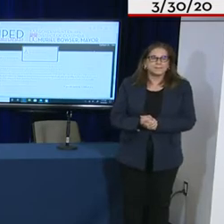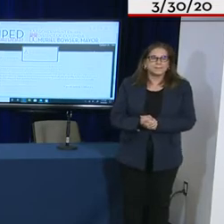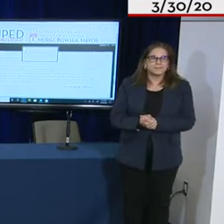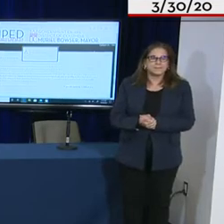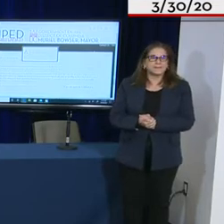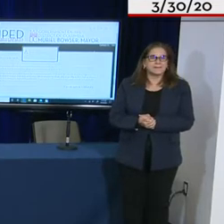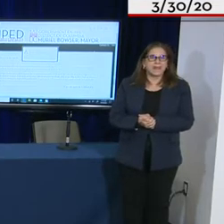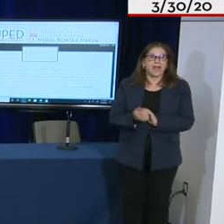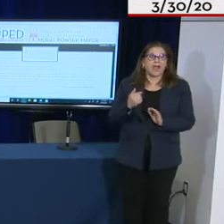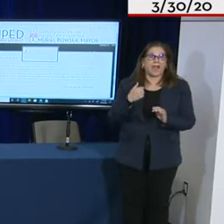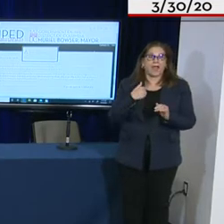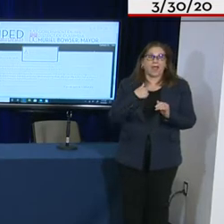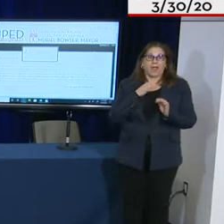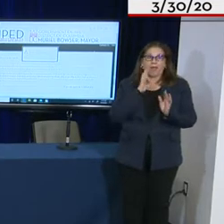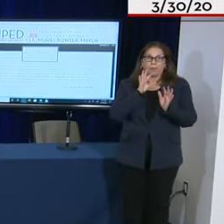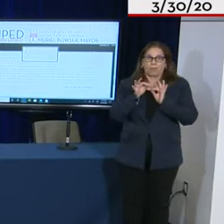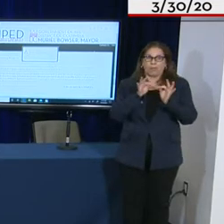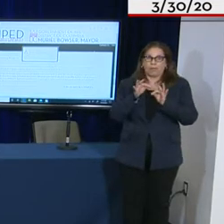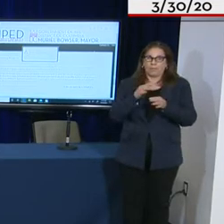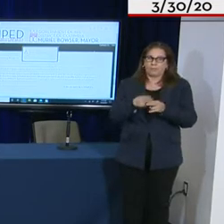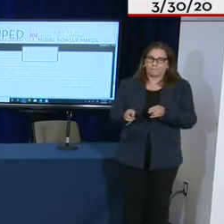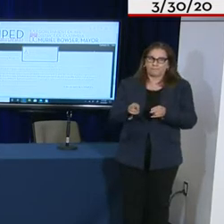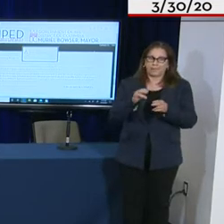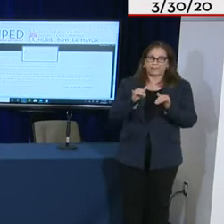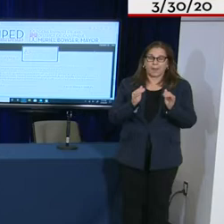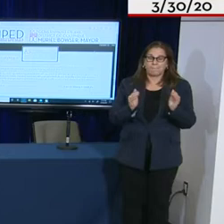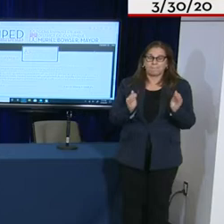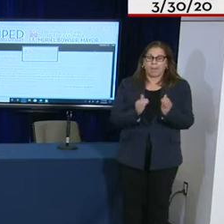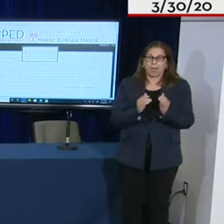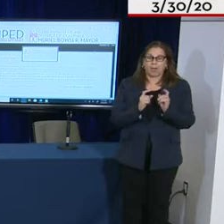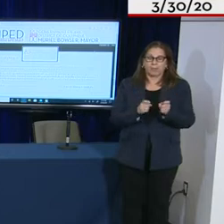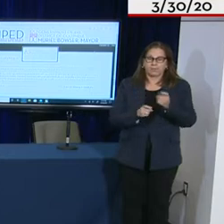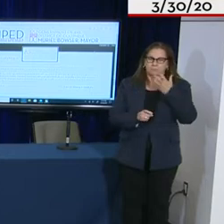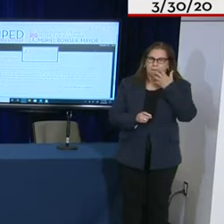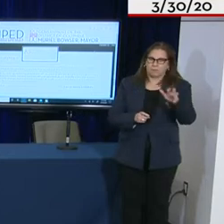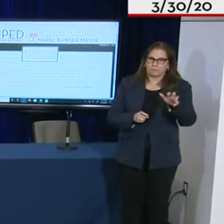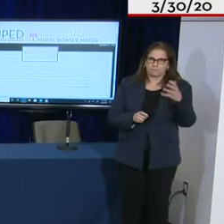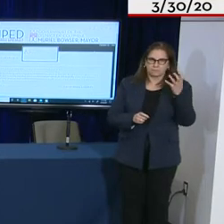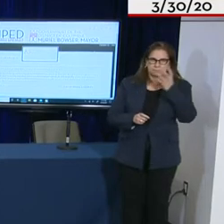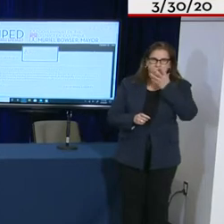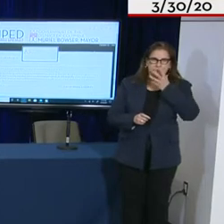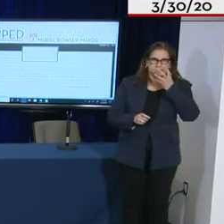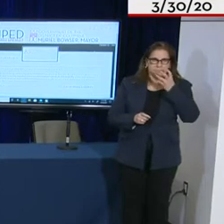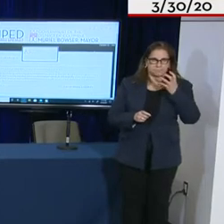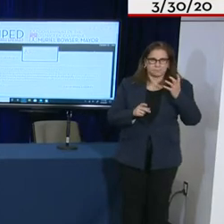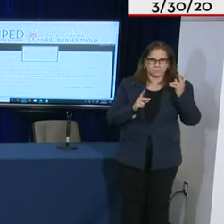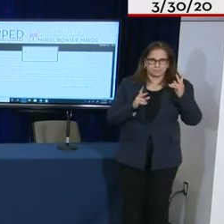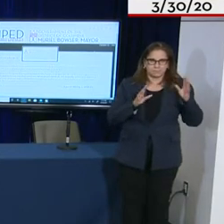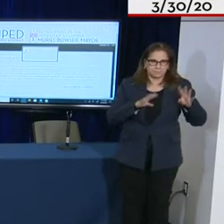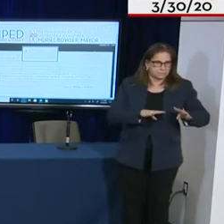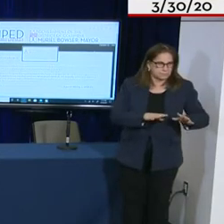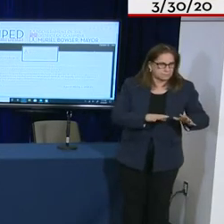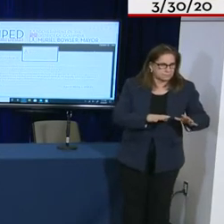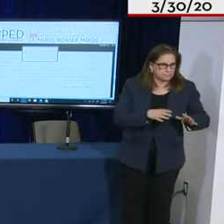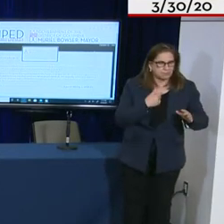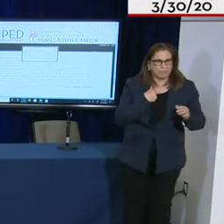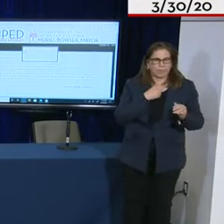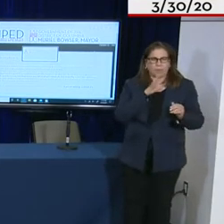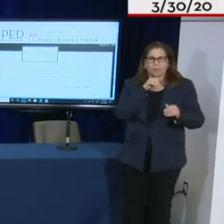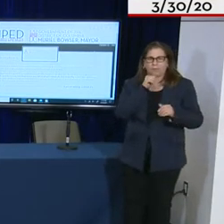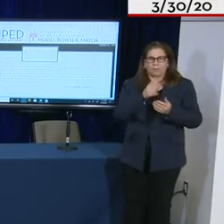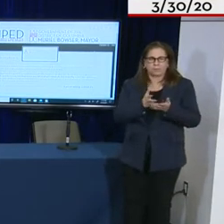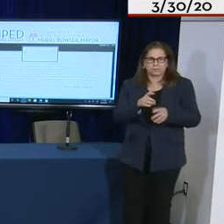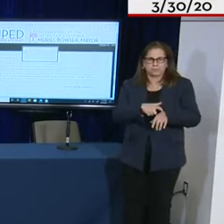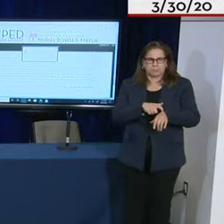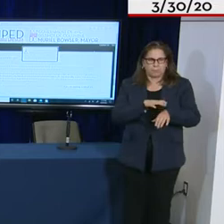the grants are the hot ticket of the night, and so I will not take too much time. And then I think that Director Morris Hughes is